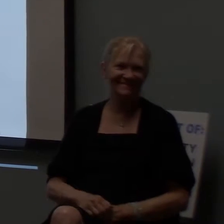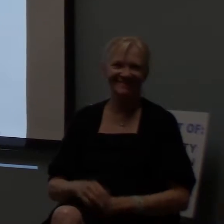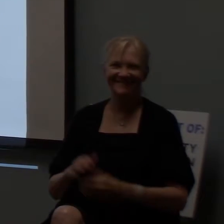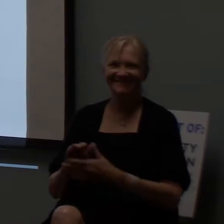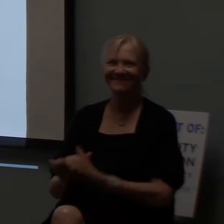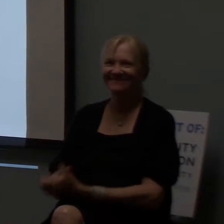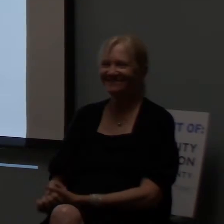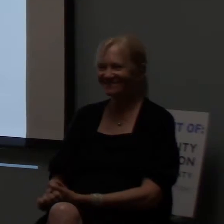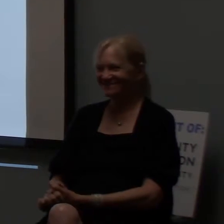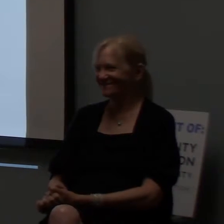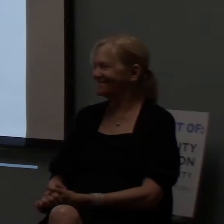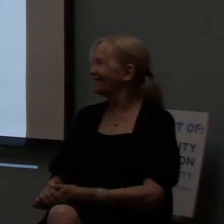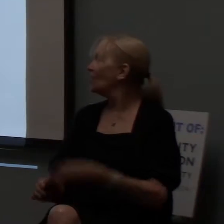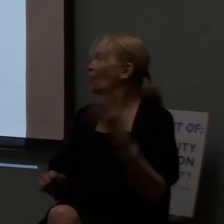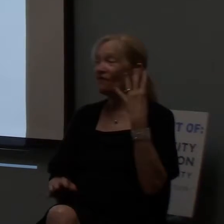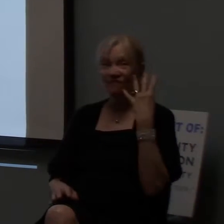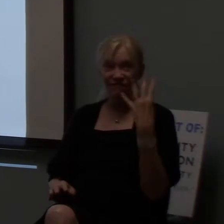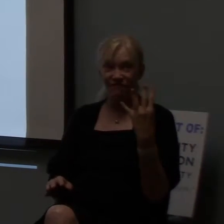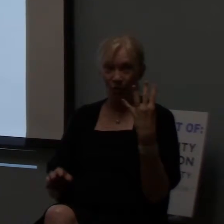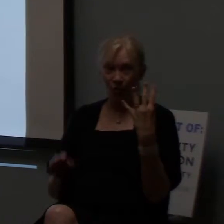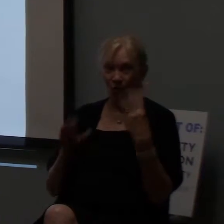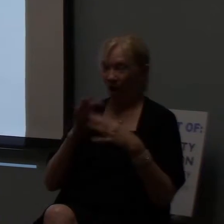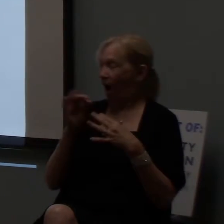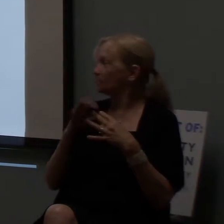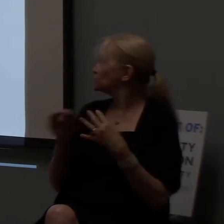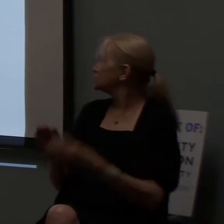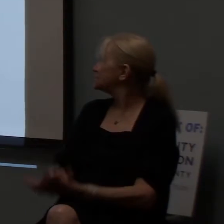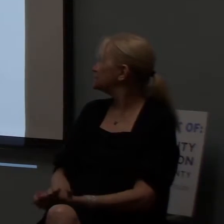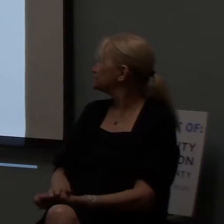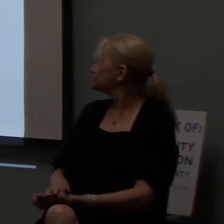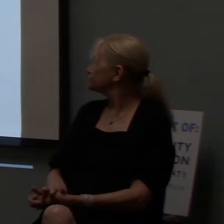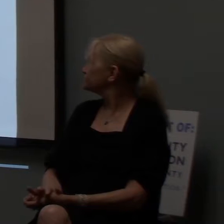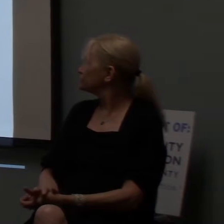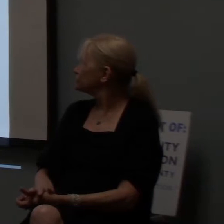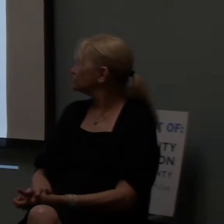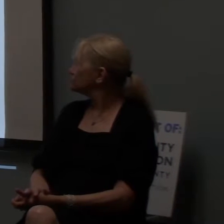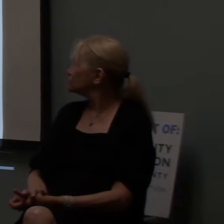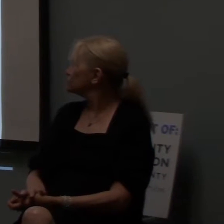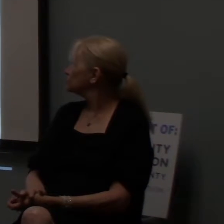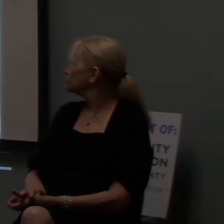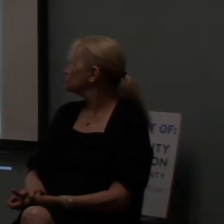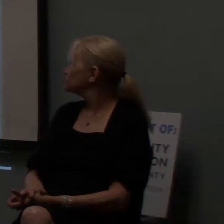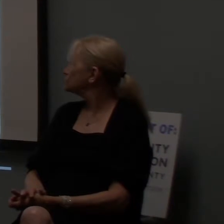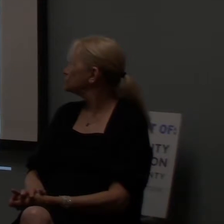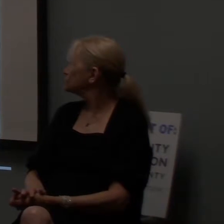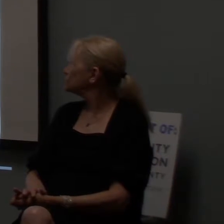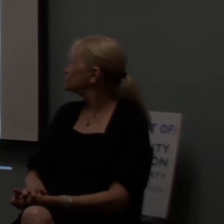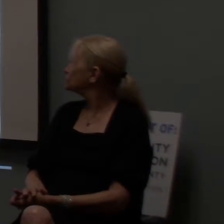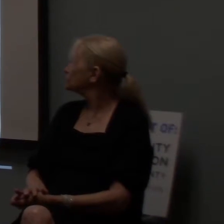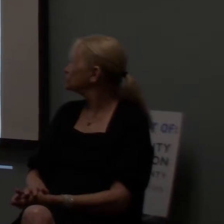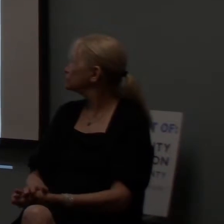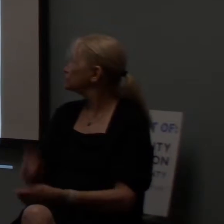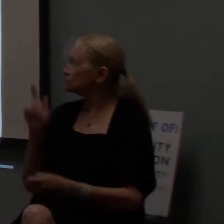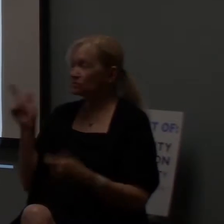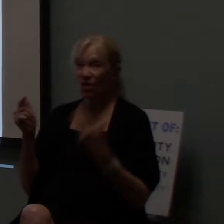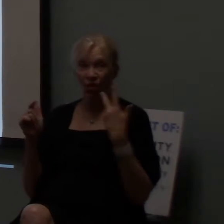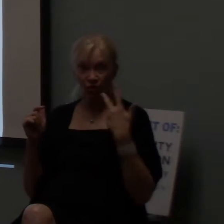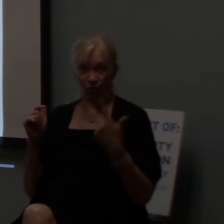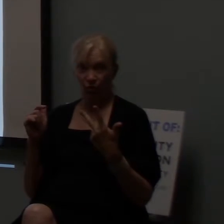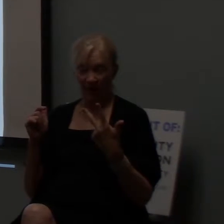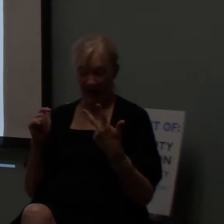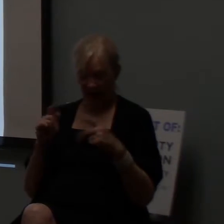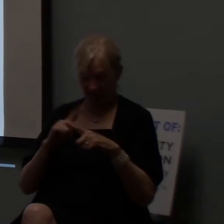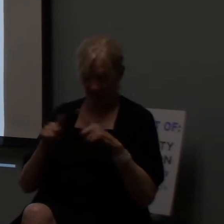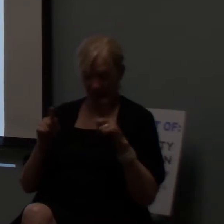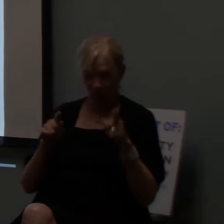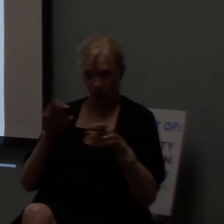talk about the 4 options. So this option is like what we have right now. Right now, we only have 3 commissioners, but you